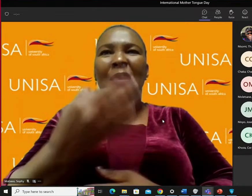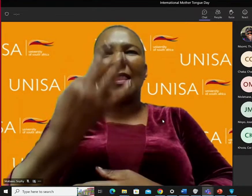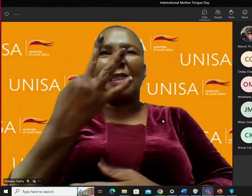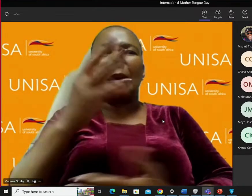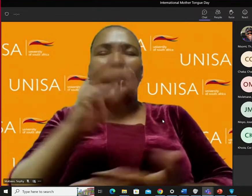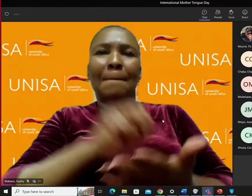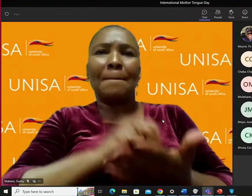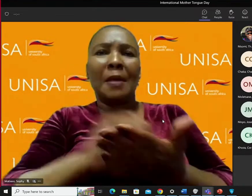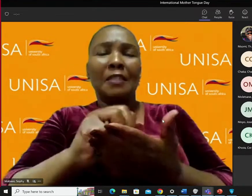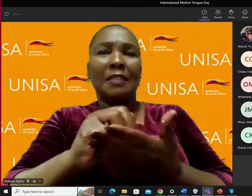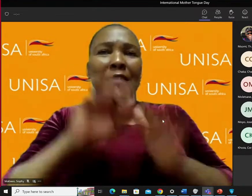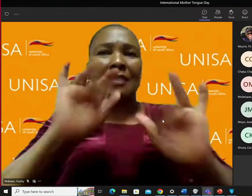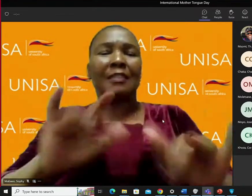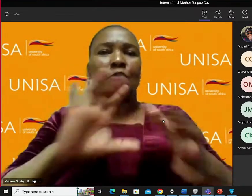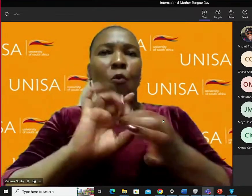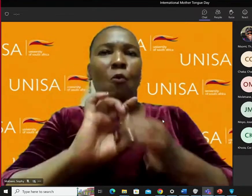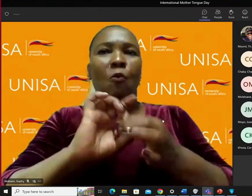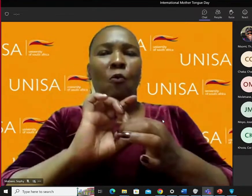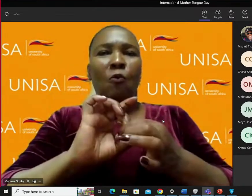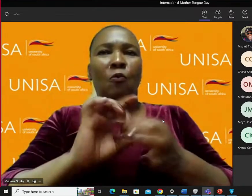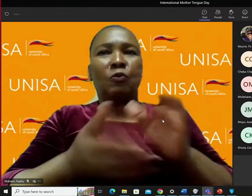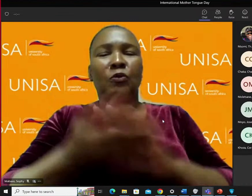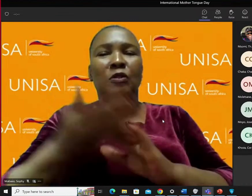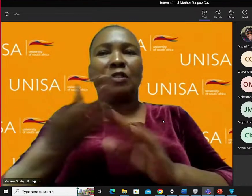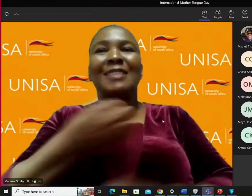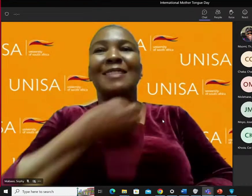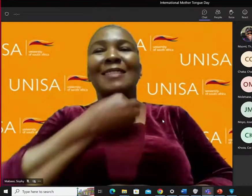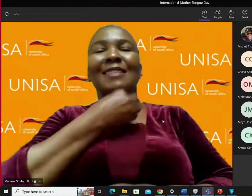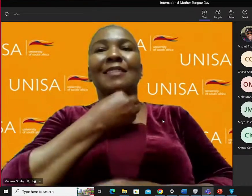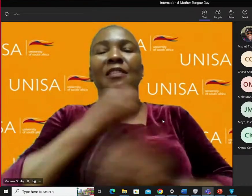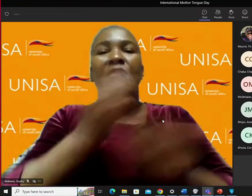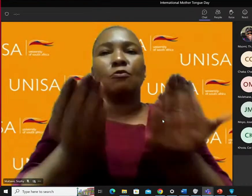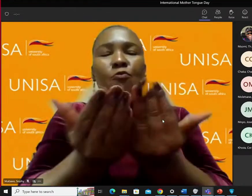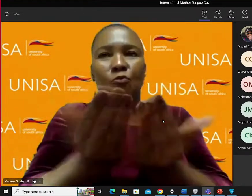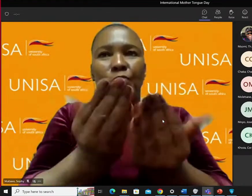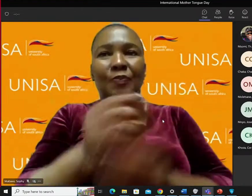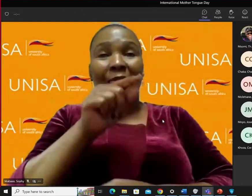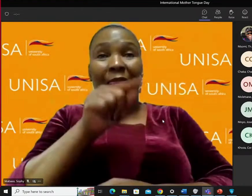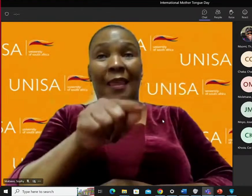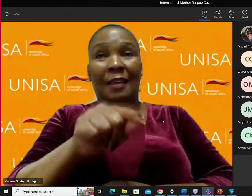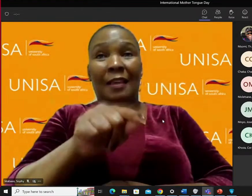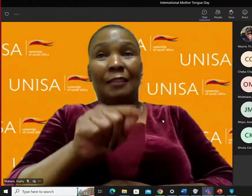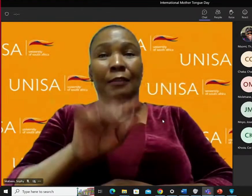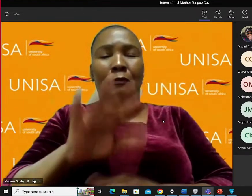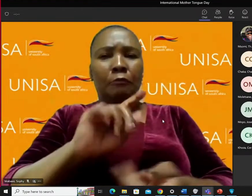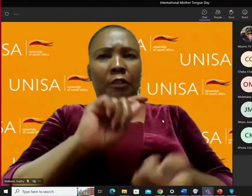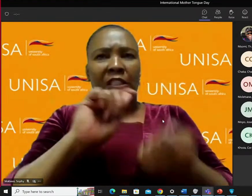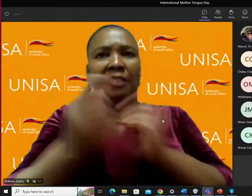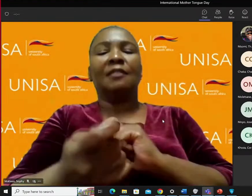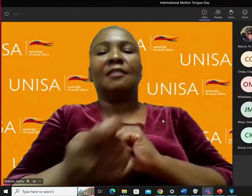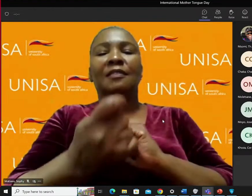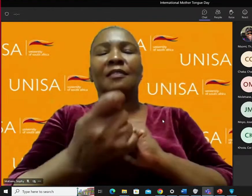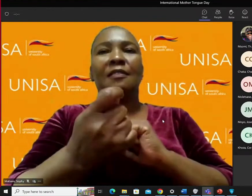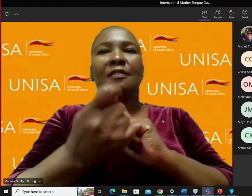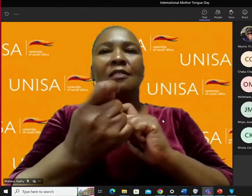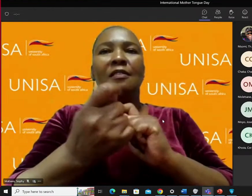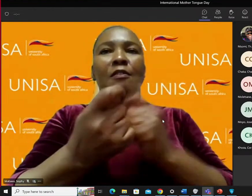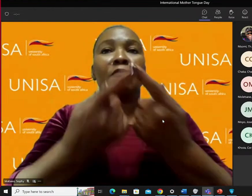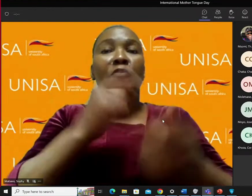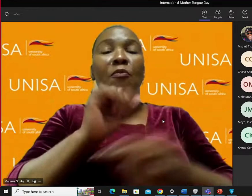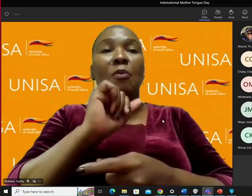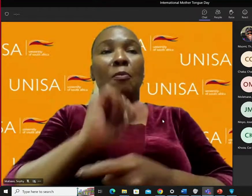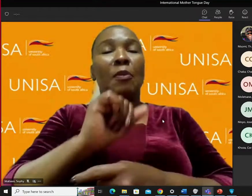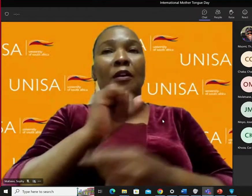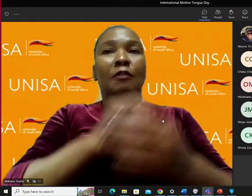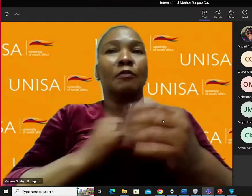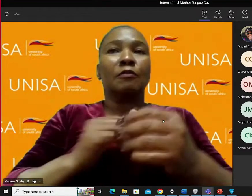home and went straight into an English school. So that already changed from her older sister, where at least